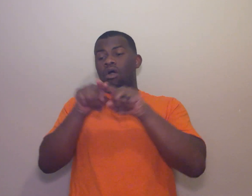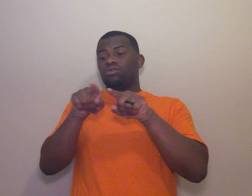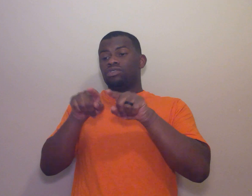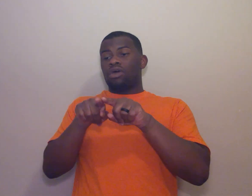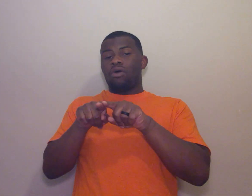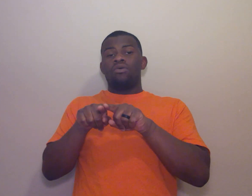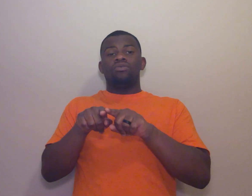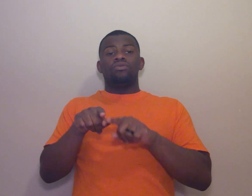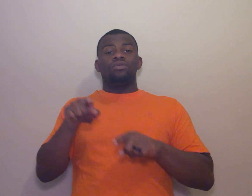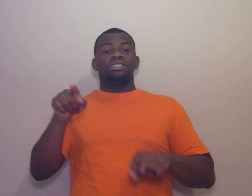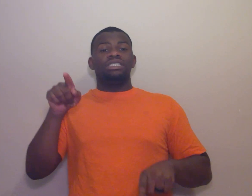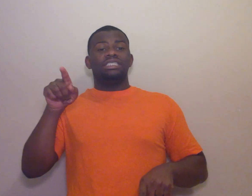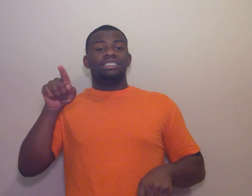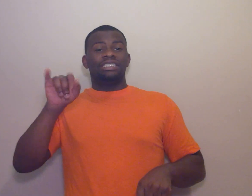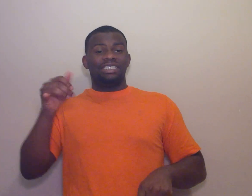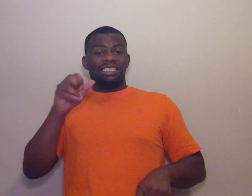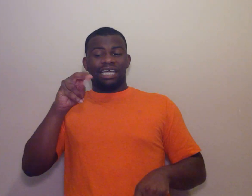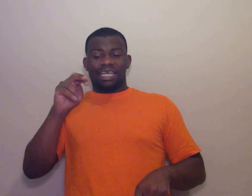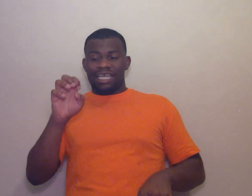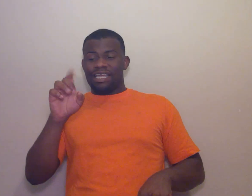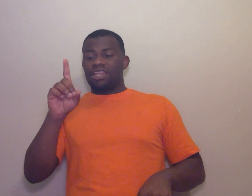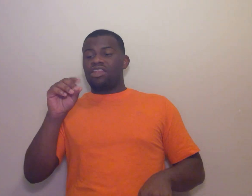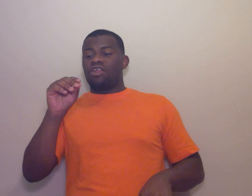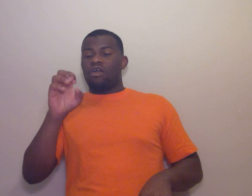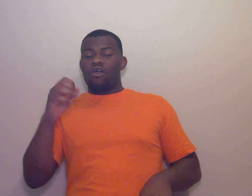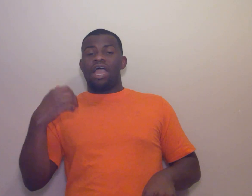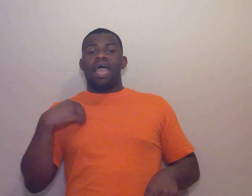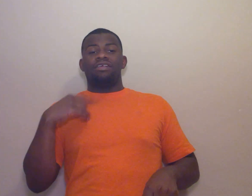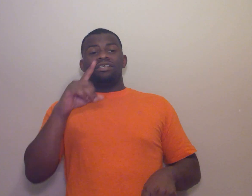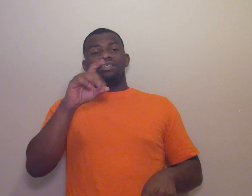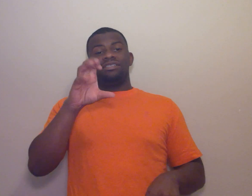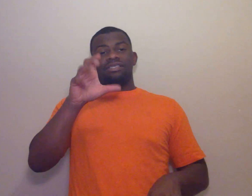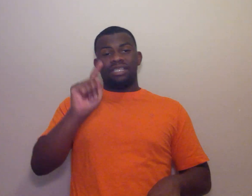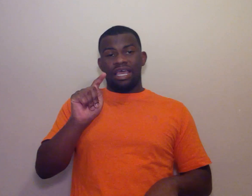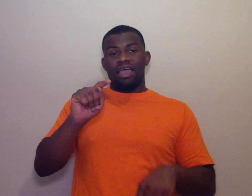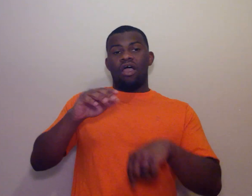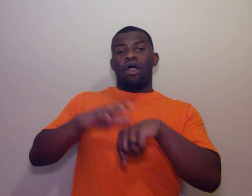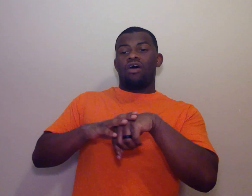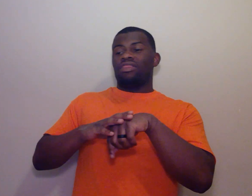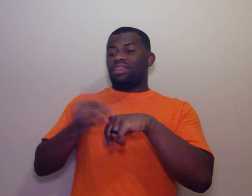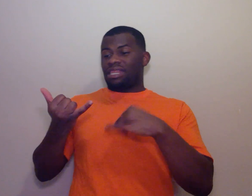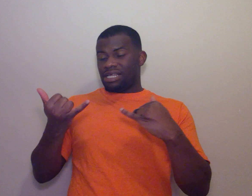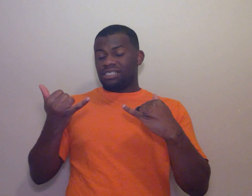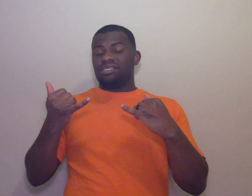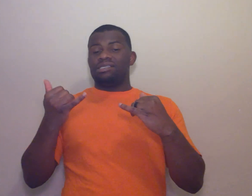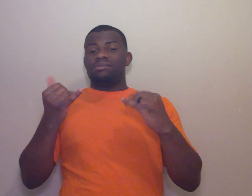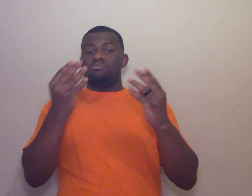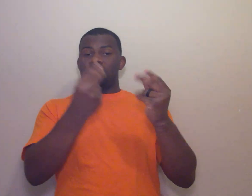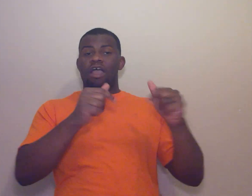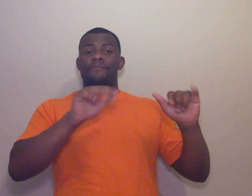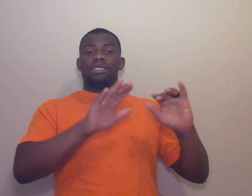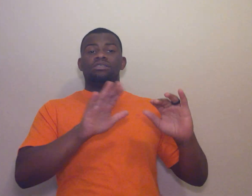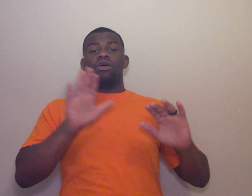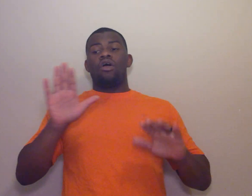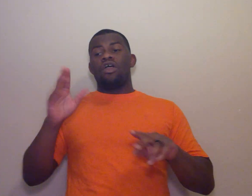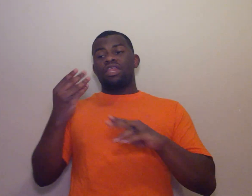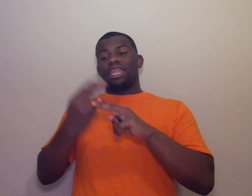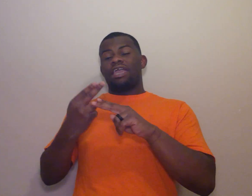debt on this property, so her name is also on the mortgage. Now, with a subject to